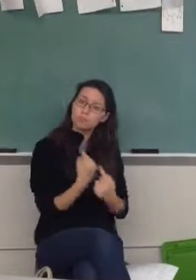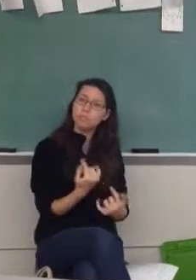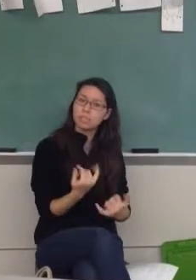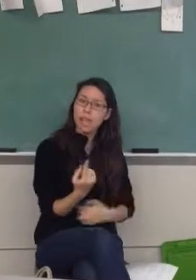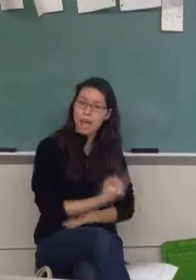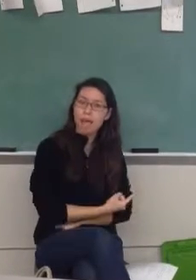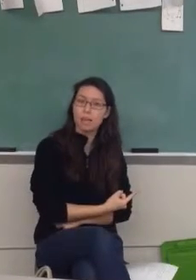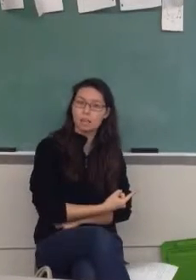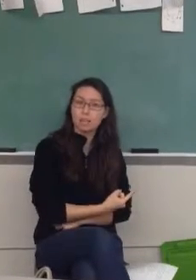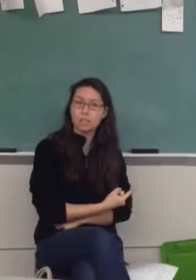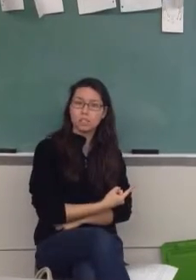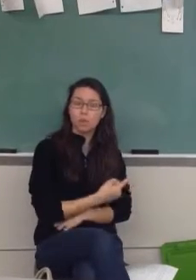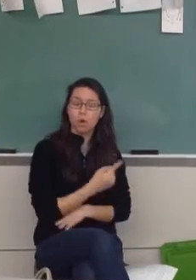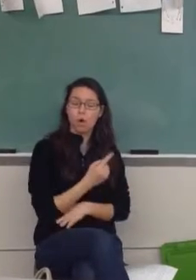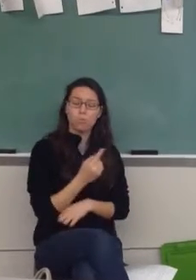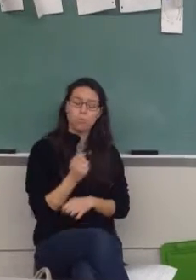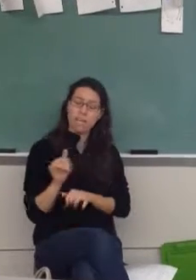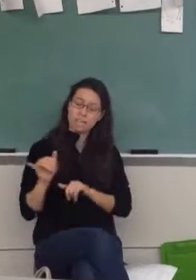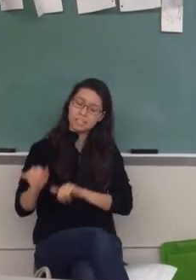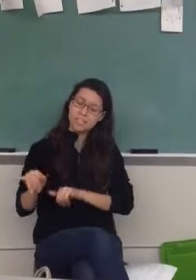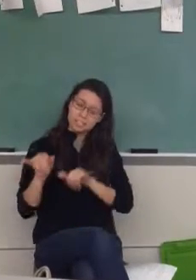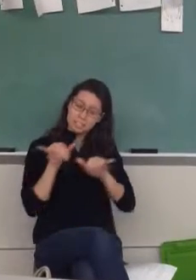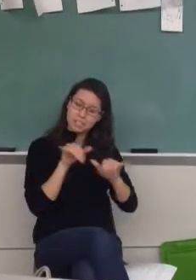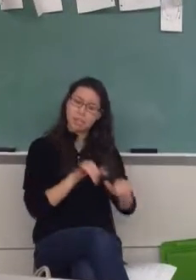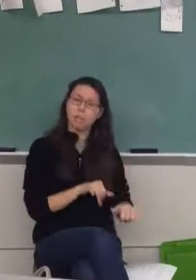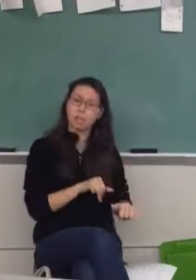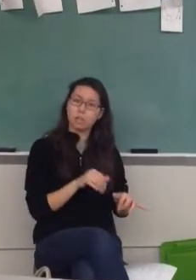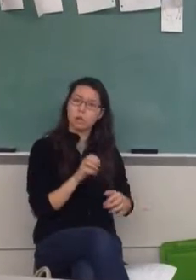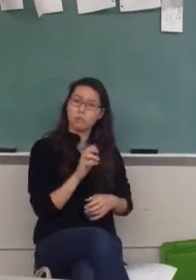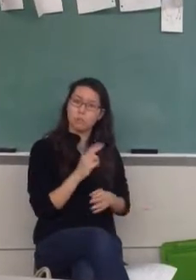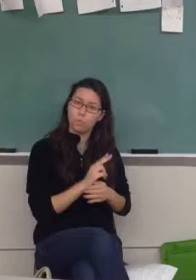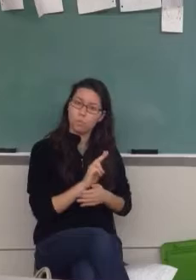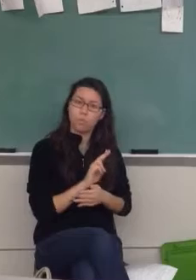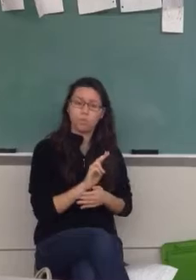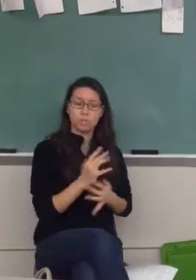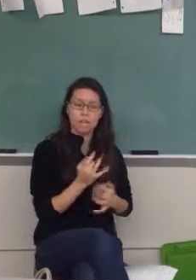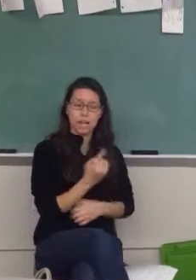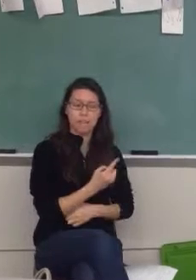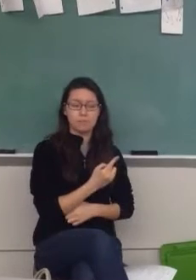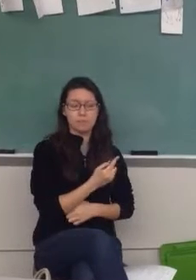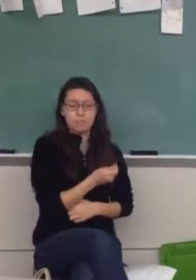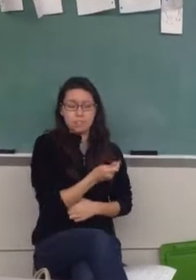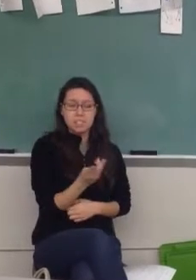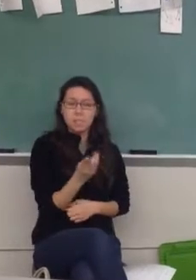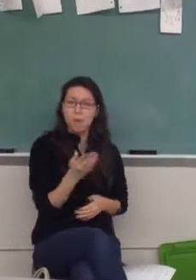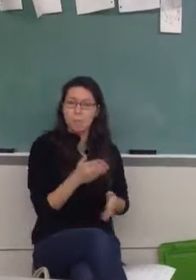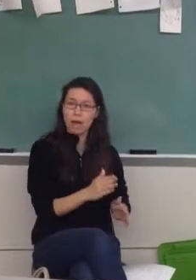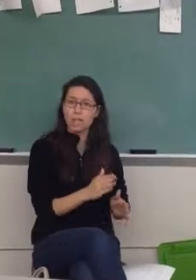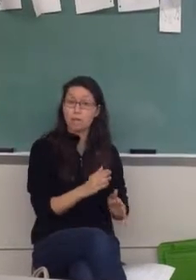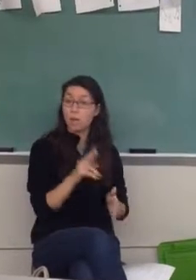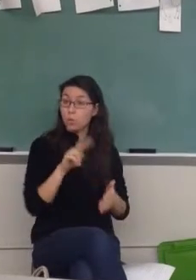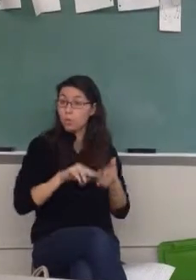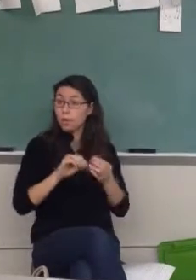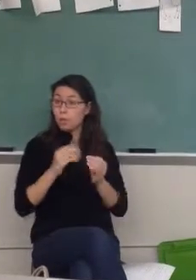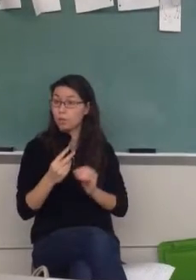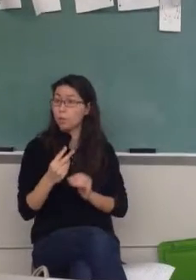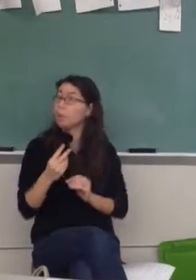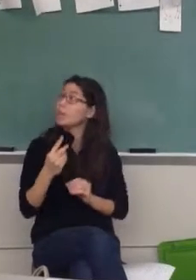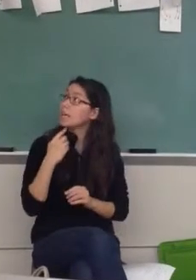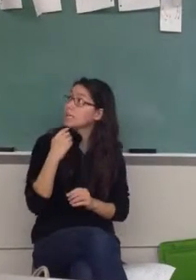today in some ways. Some of the symbols the same. Mhm. All right, Cameron, read number two. Tell two ways is different. Okay, and